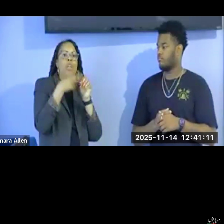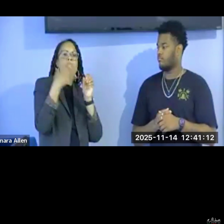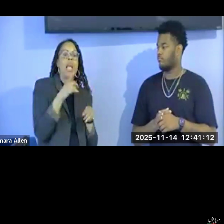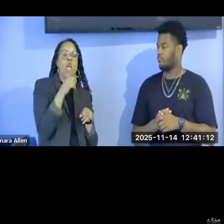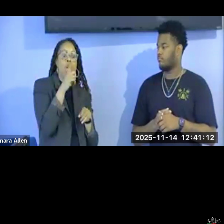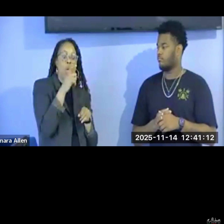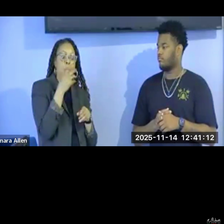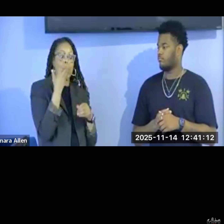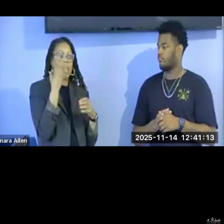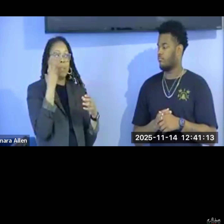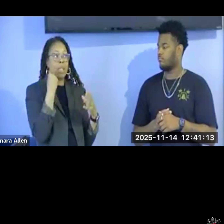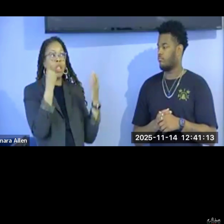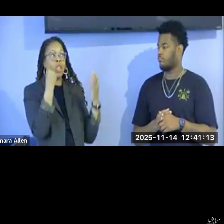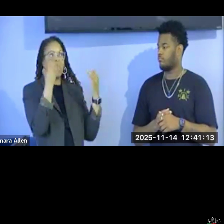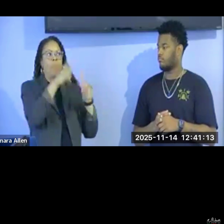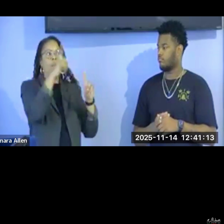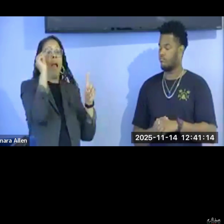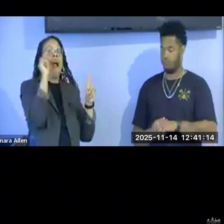educators here at Gallaudet.